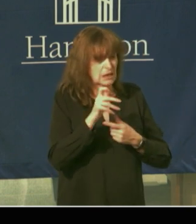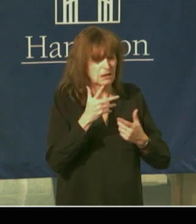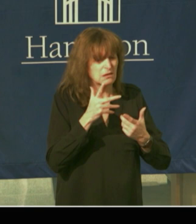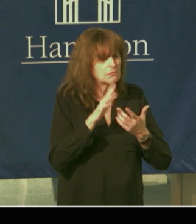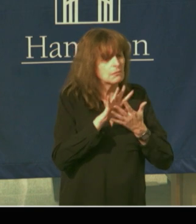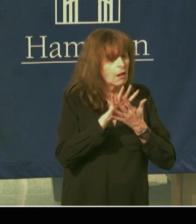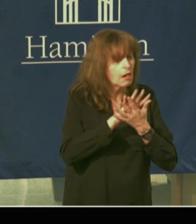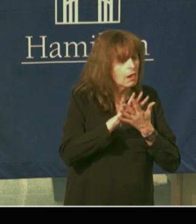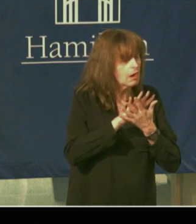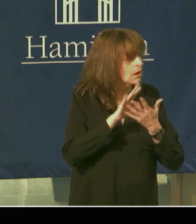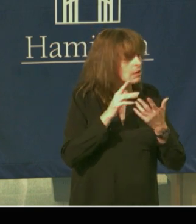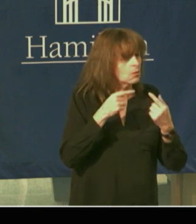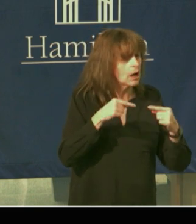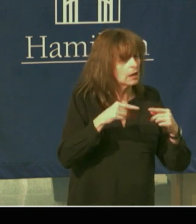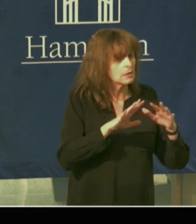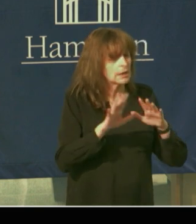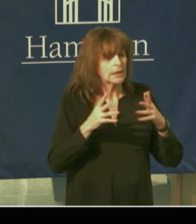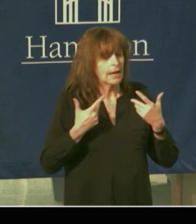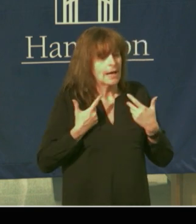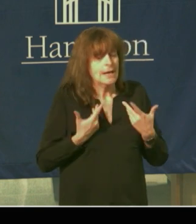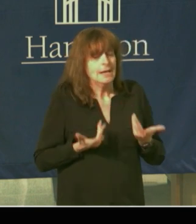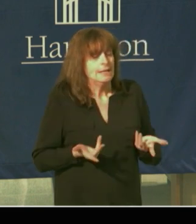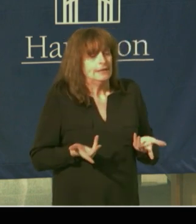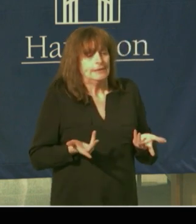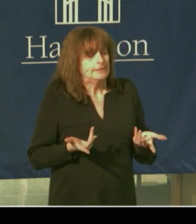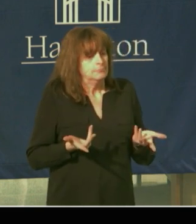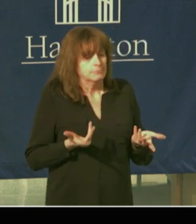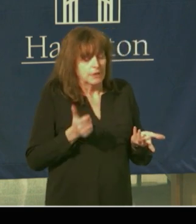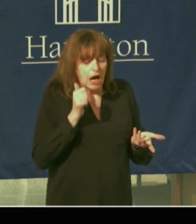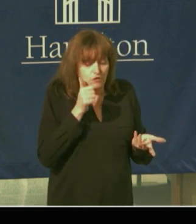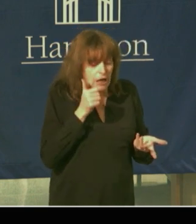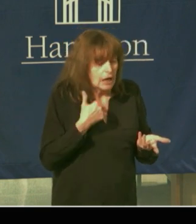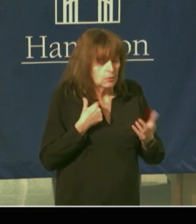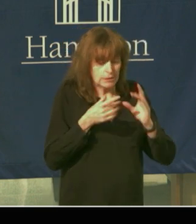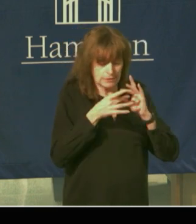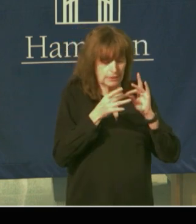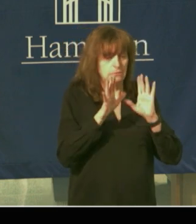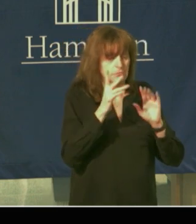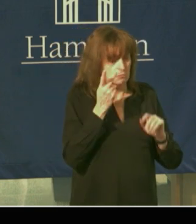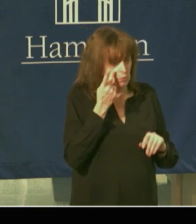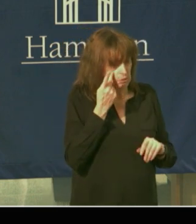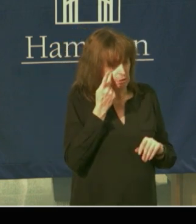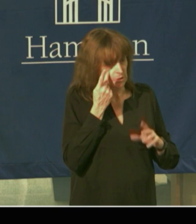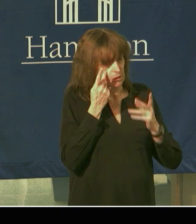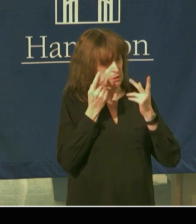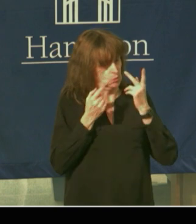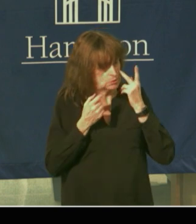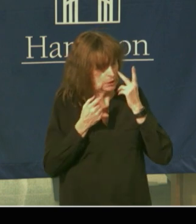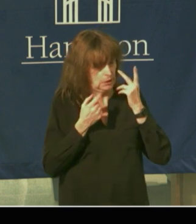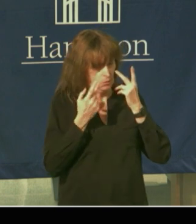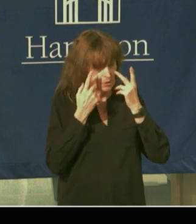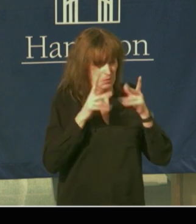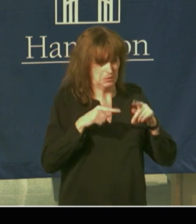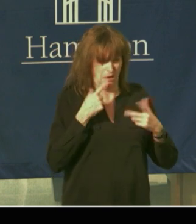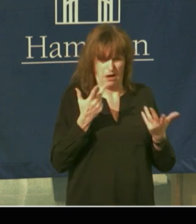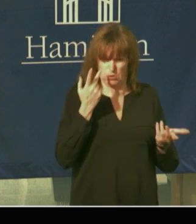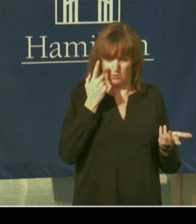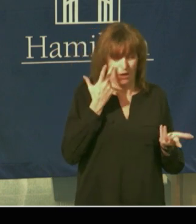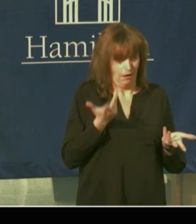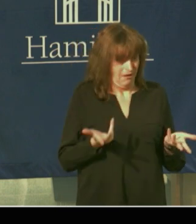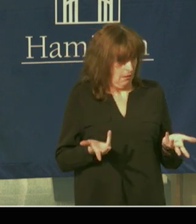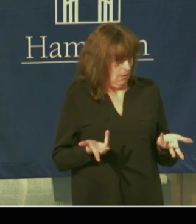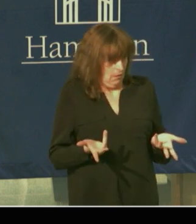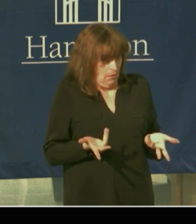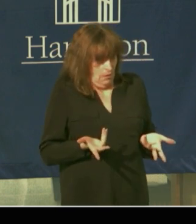this. And it's a cliche that I know people just kind of shrug off, but a new normal is that